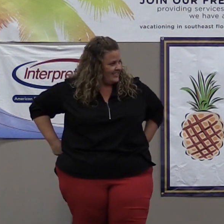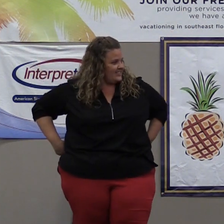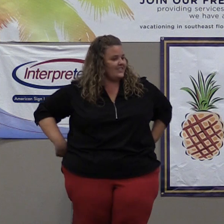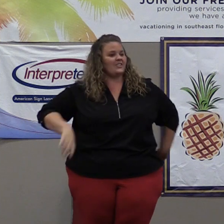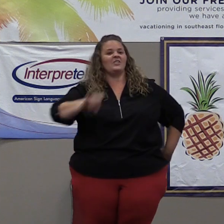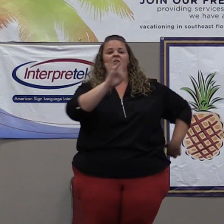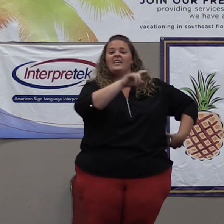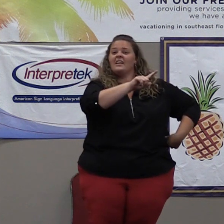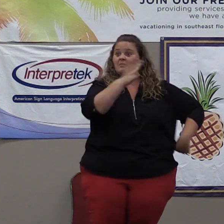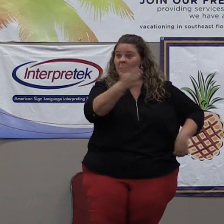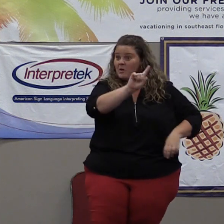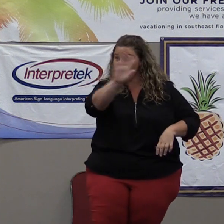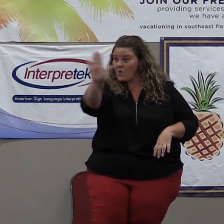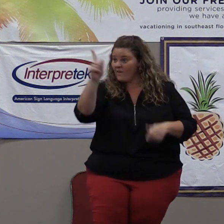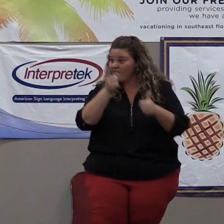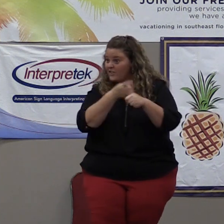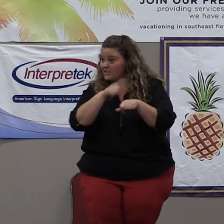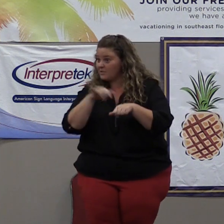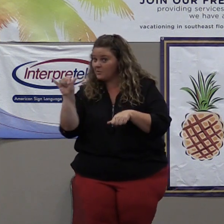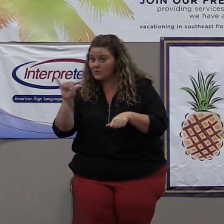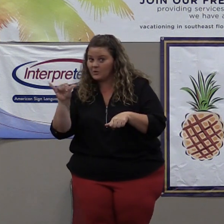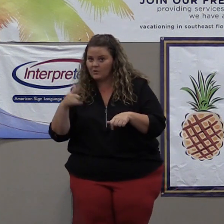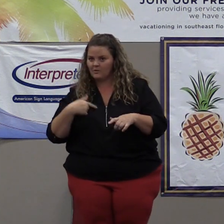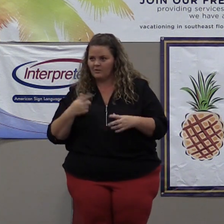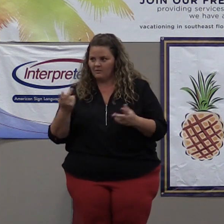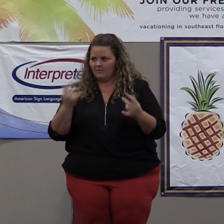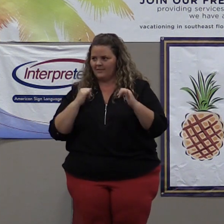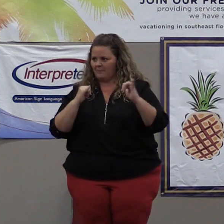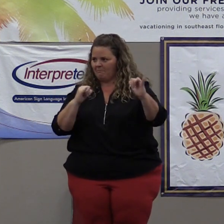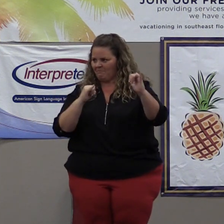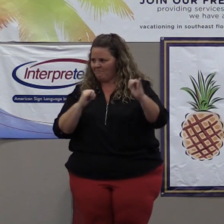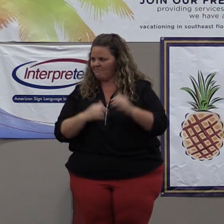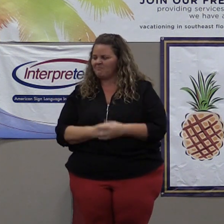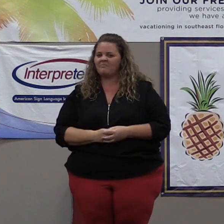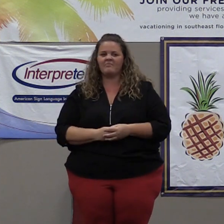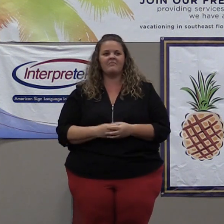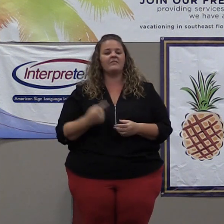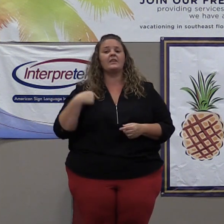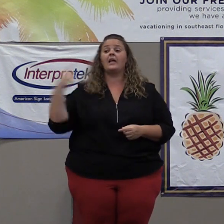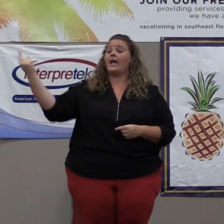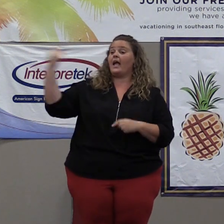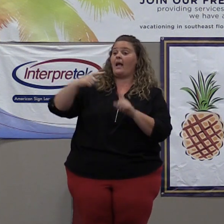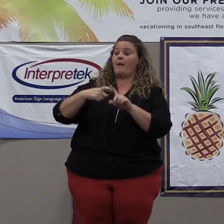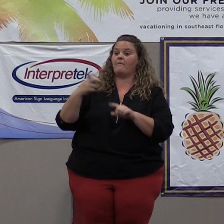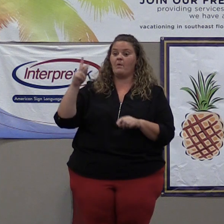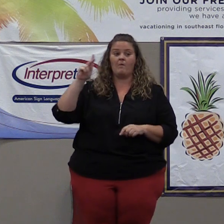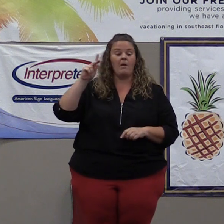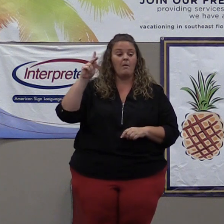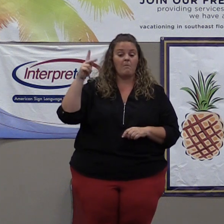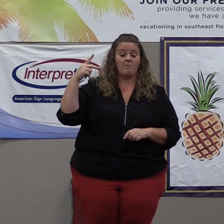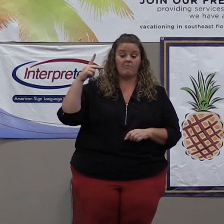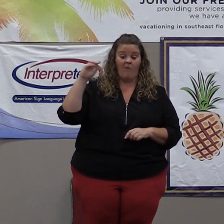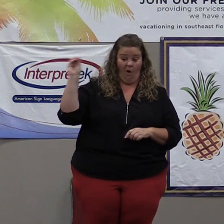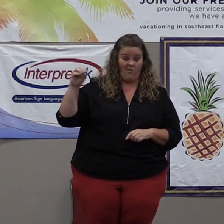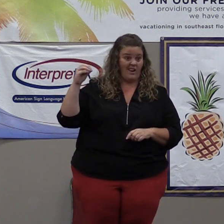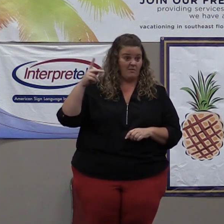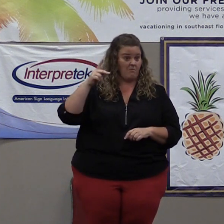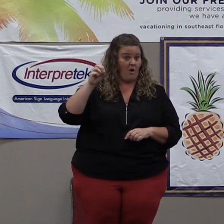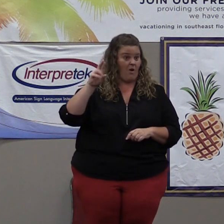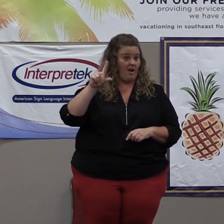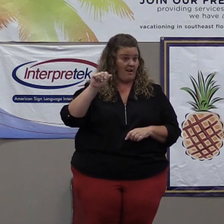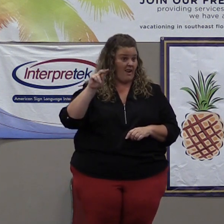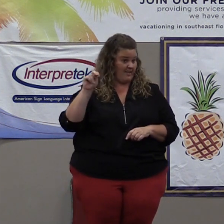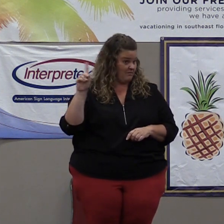Some of you, maybe it's your first time too. So we're in this together. I came from Portland, Oregon, so I had a long flight